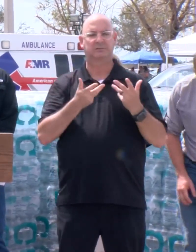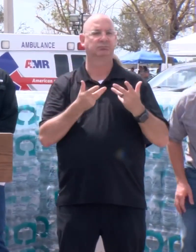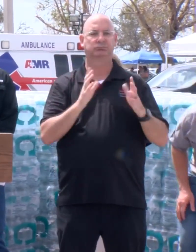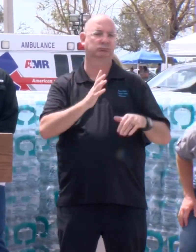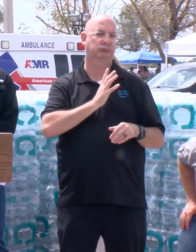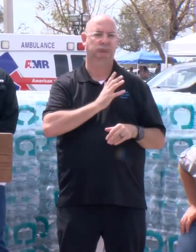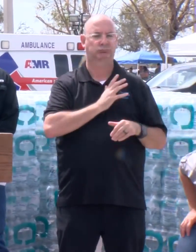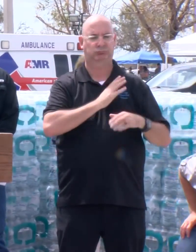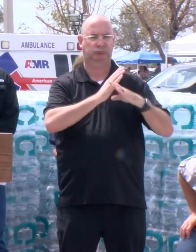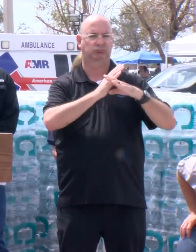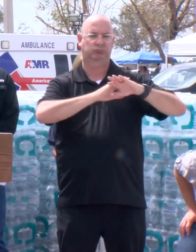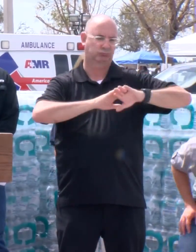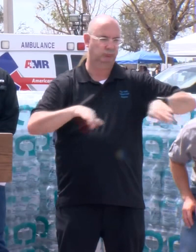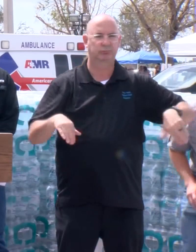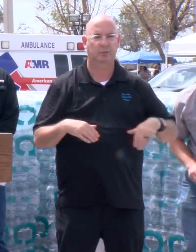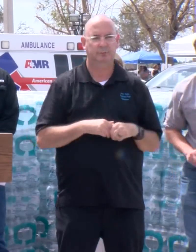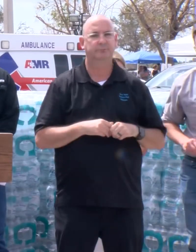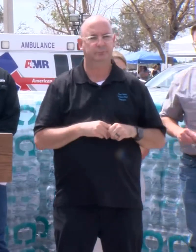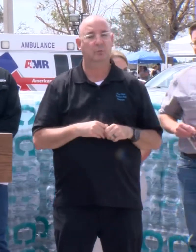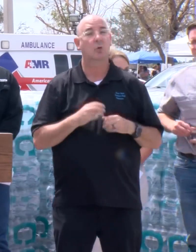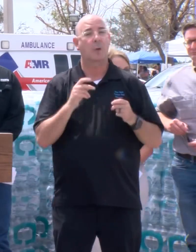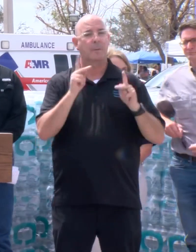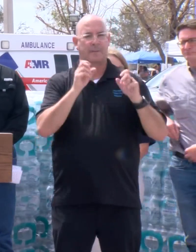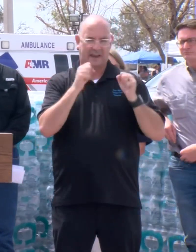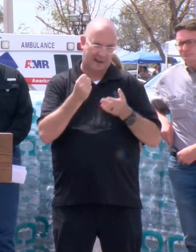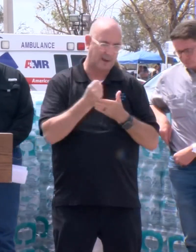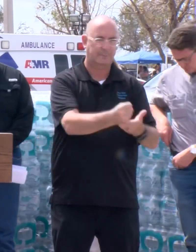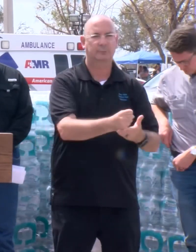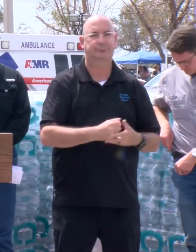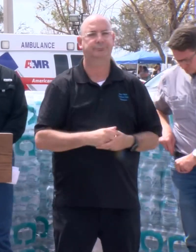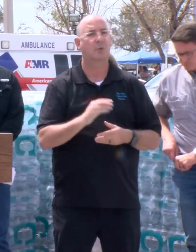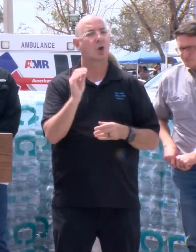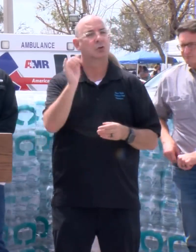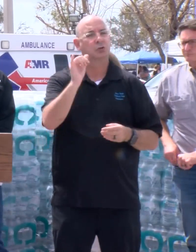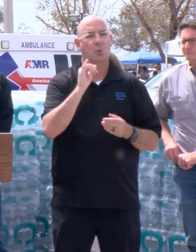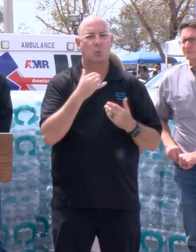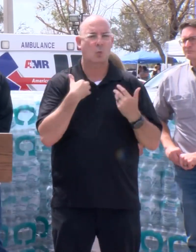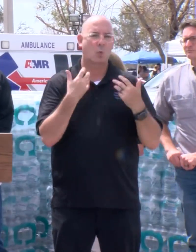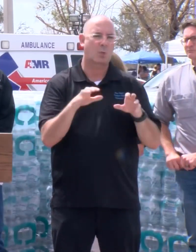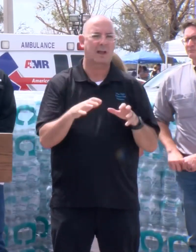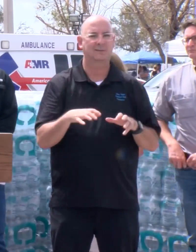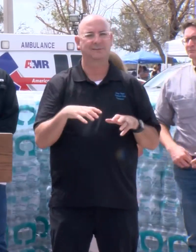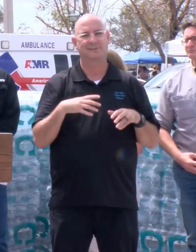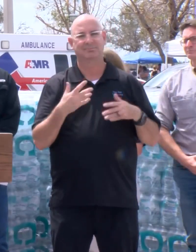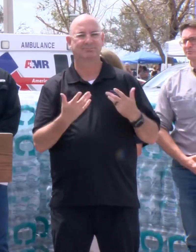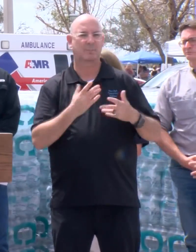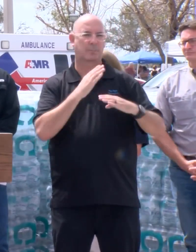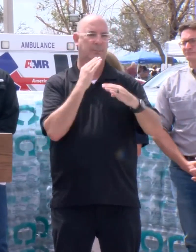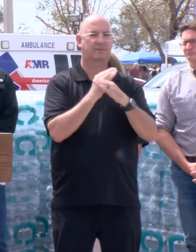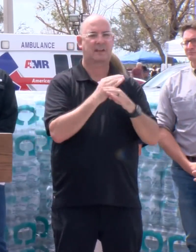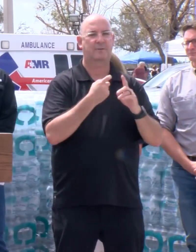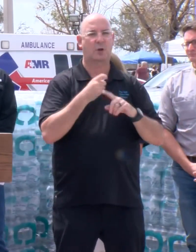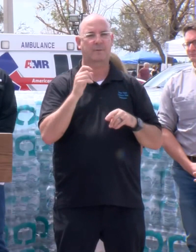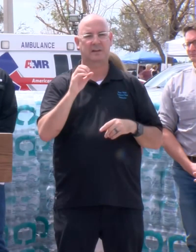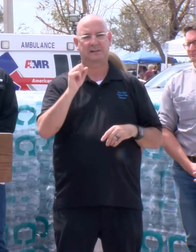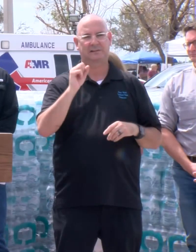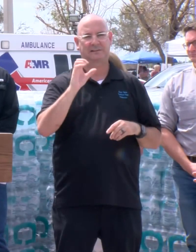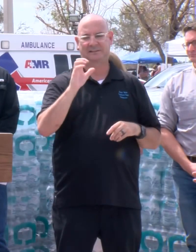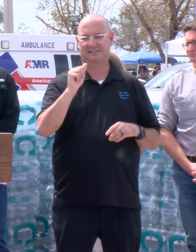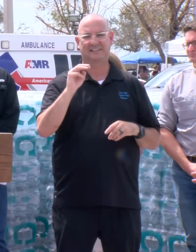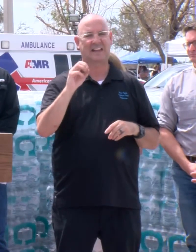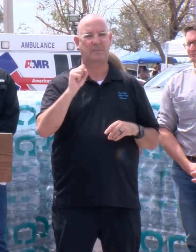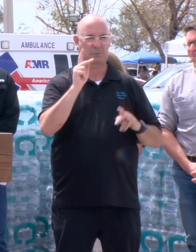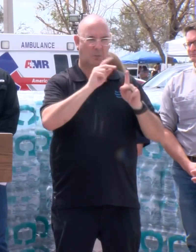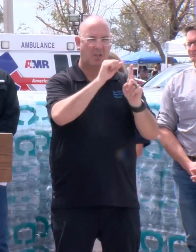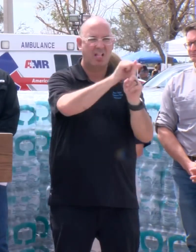sure that we're doing our due diligence and that there's no scamming. So we'll have the reduction of the red tape, but at the same time, we want to get it out as quickly as possible